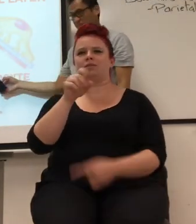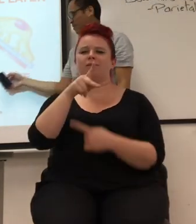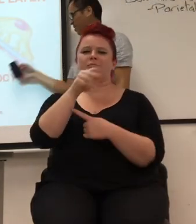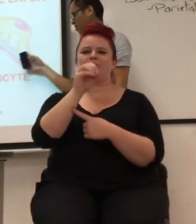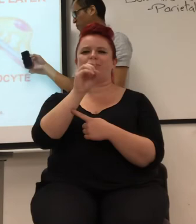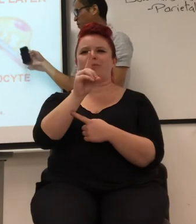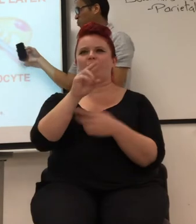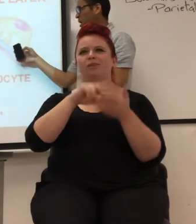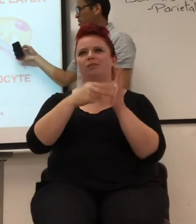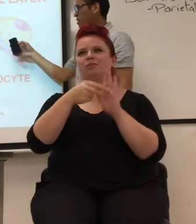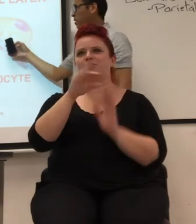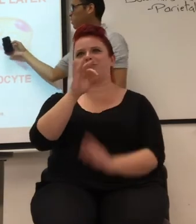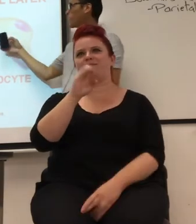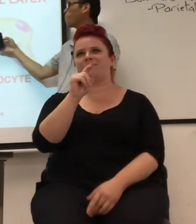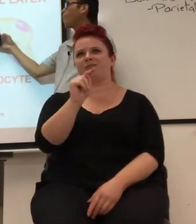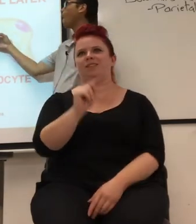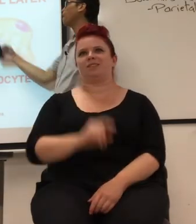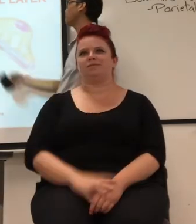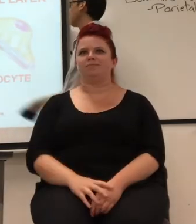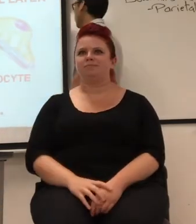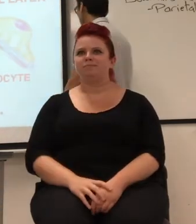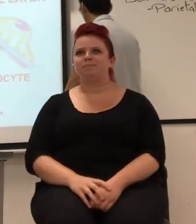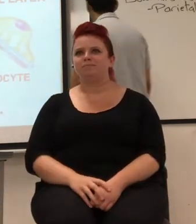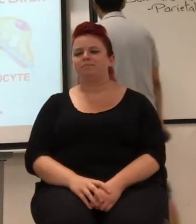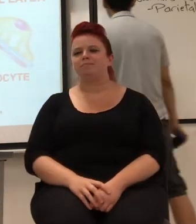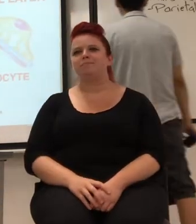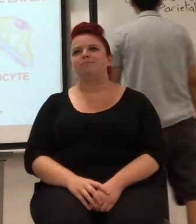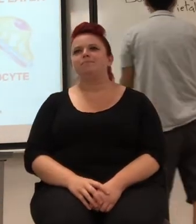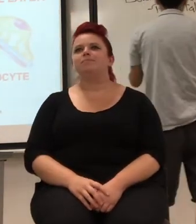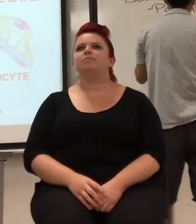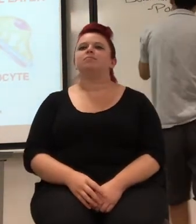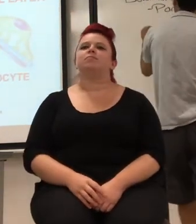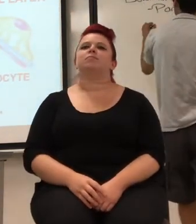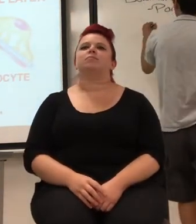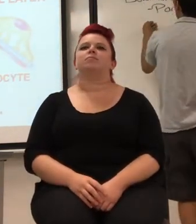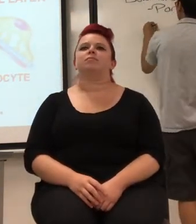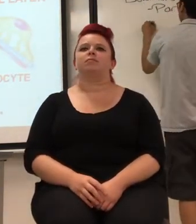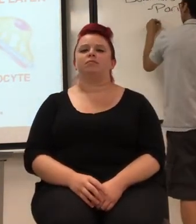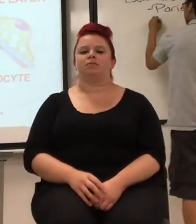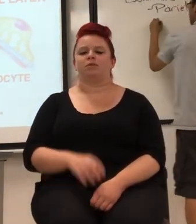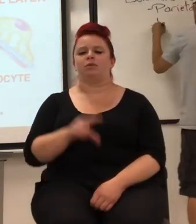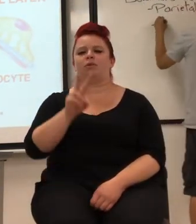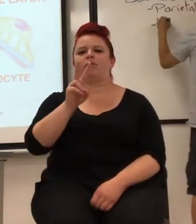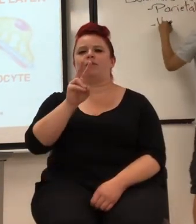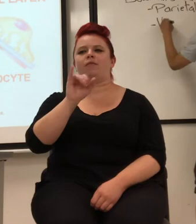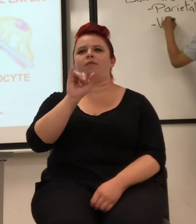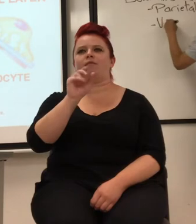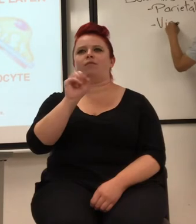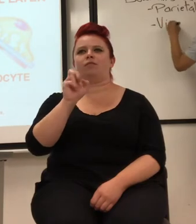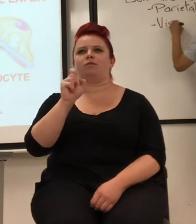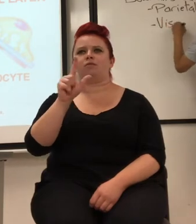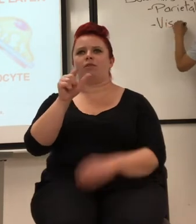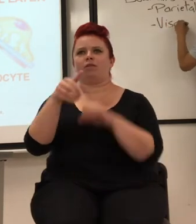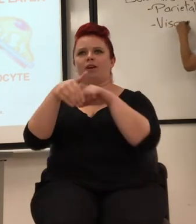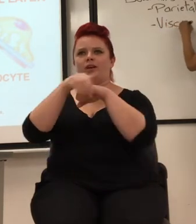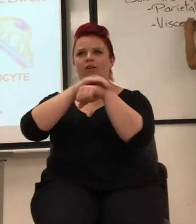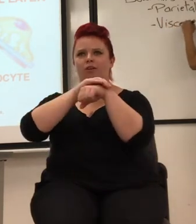feet, little foot processes. They comprise the visceral layer of Bowman's capsule.